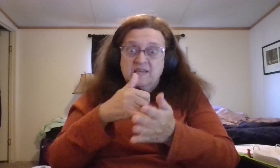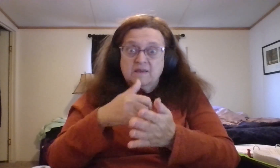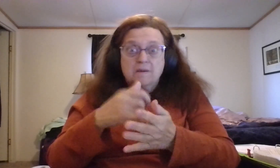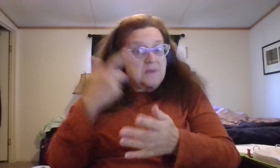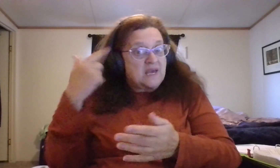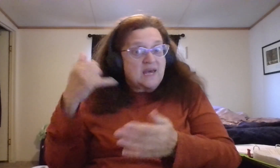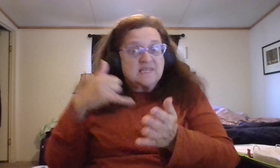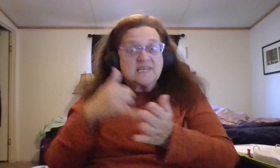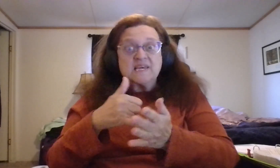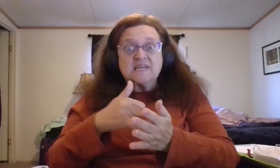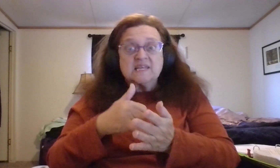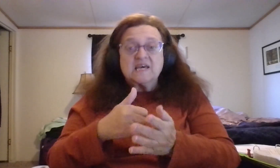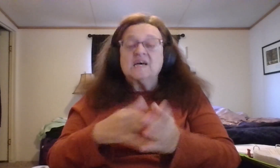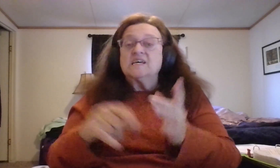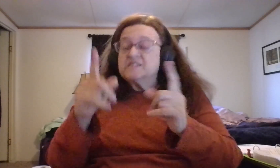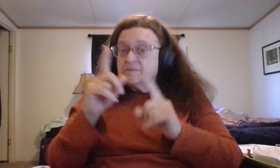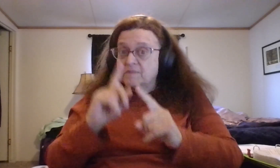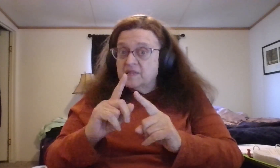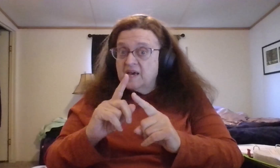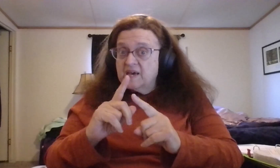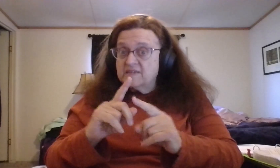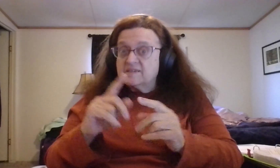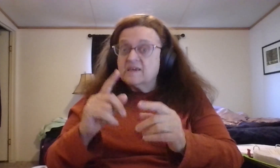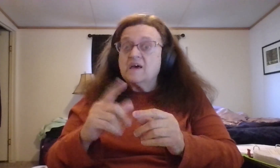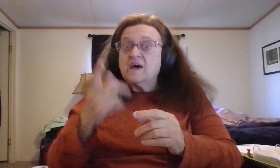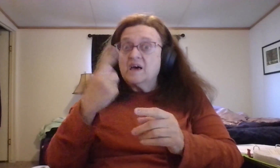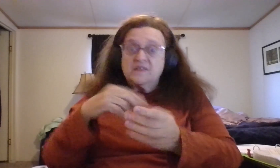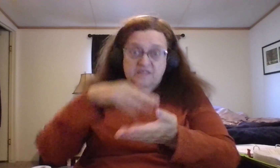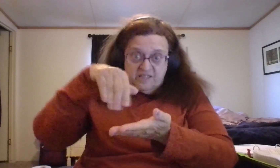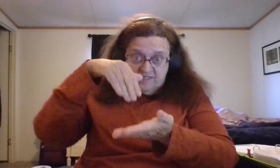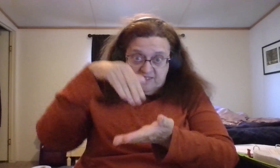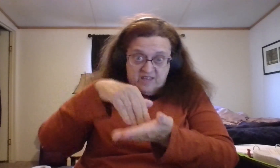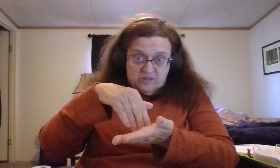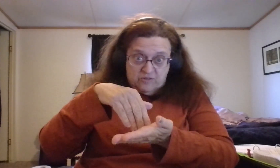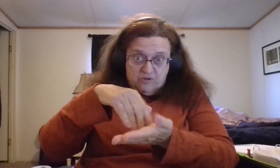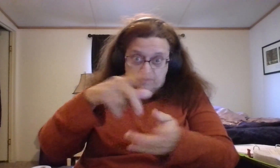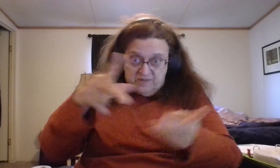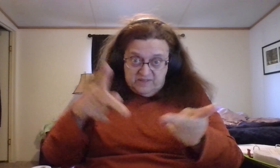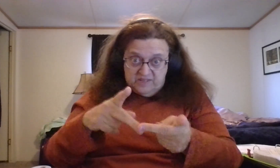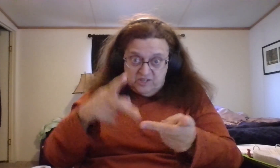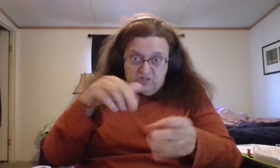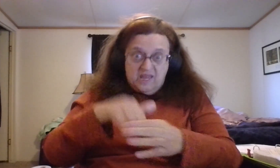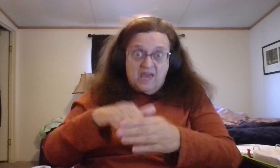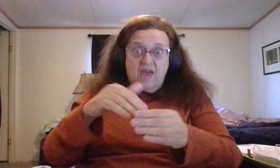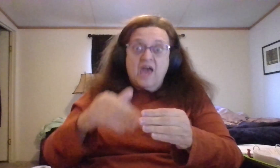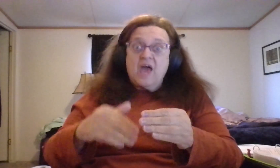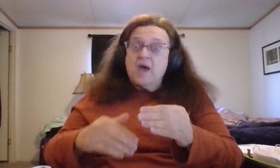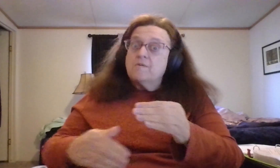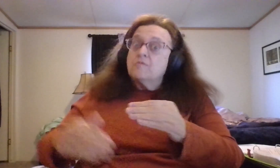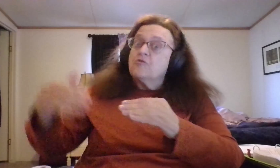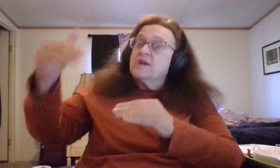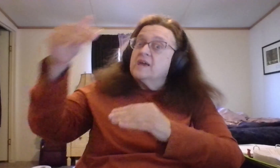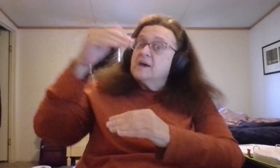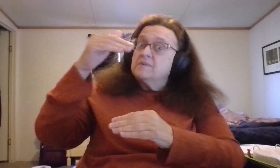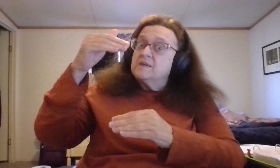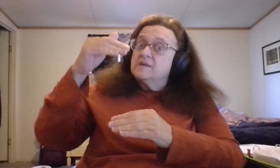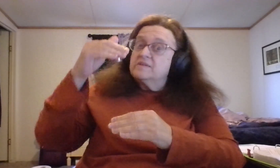it symbolizes the central position and preeminence of Jesus